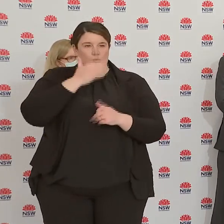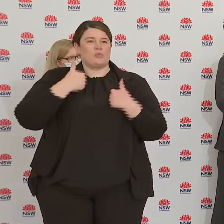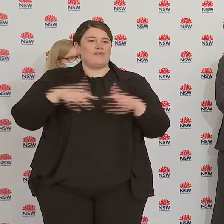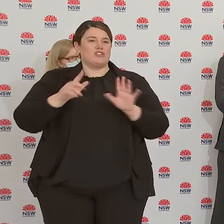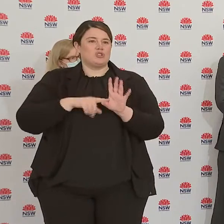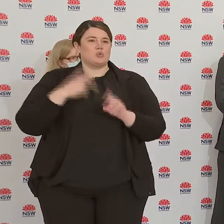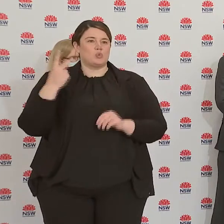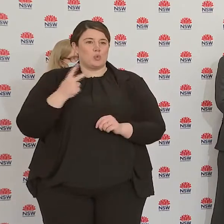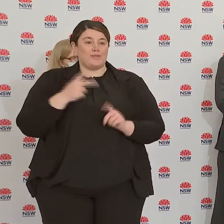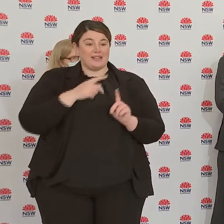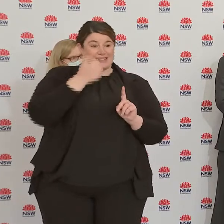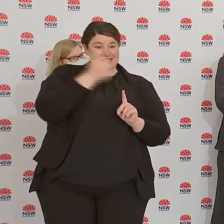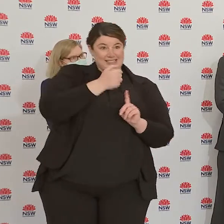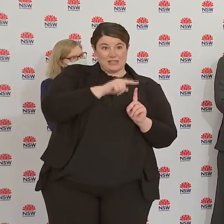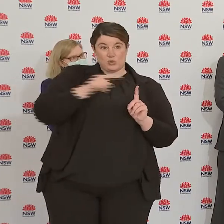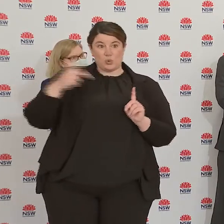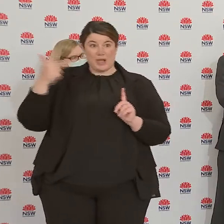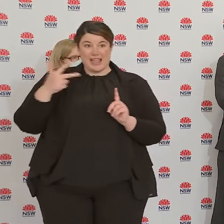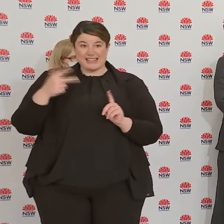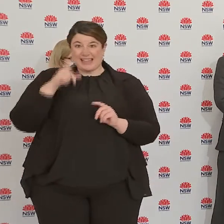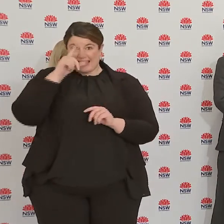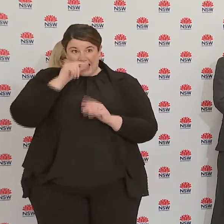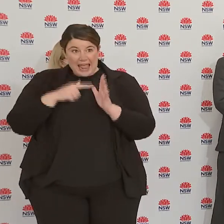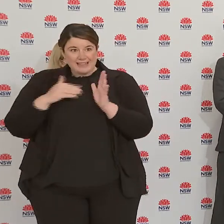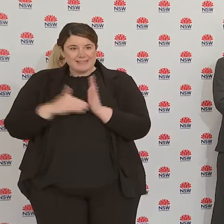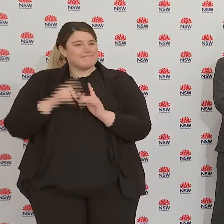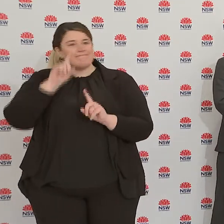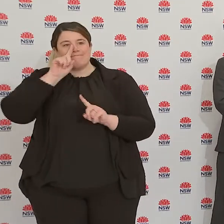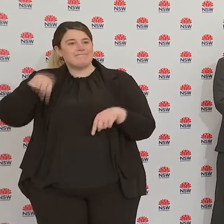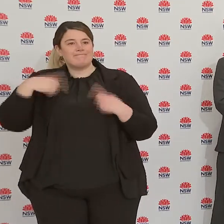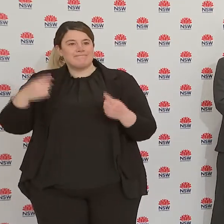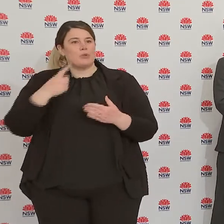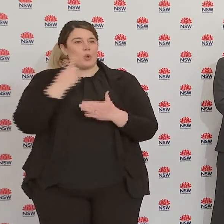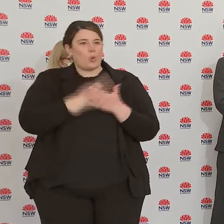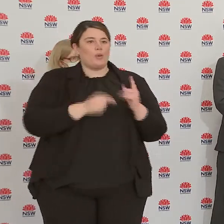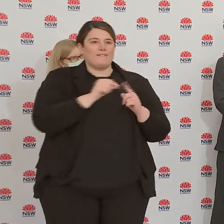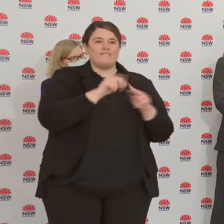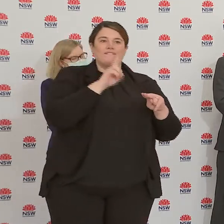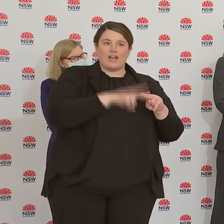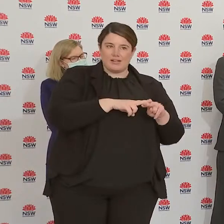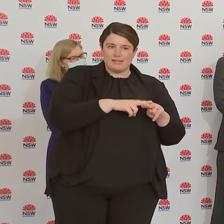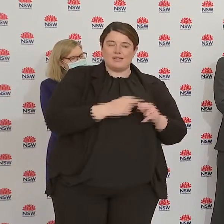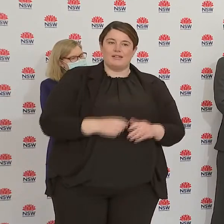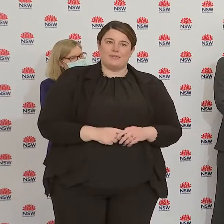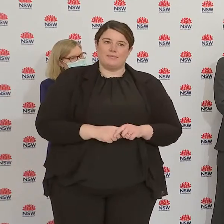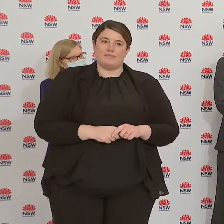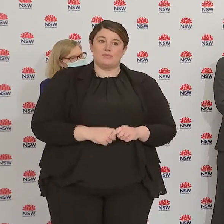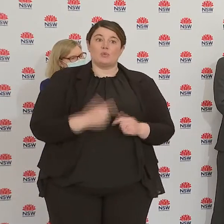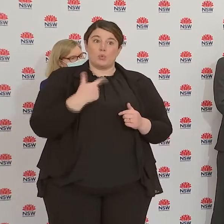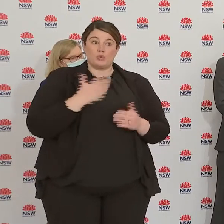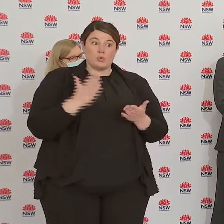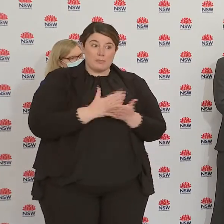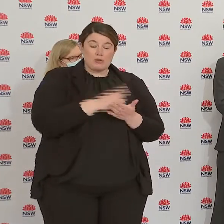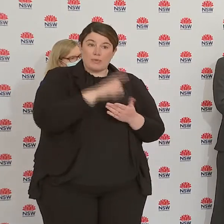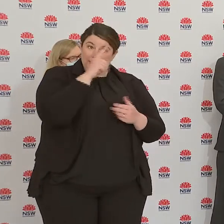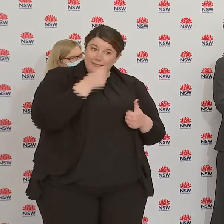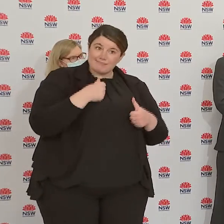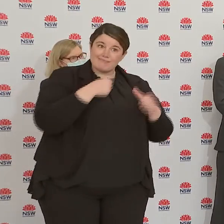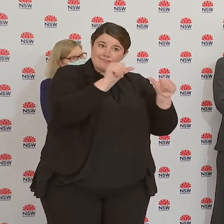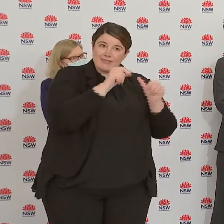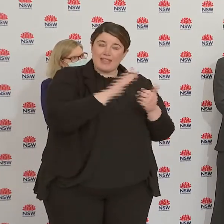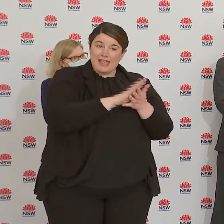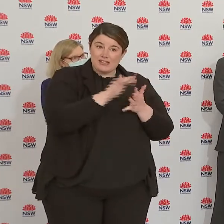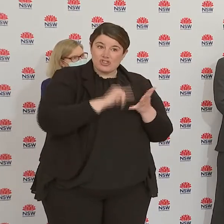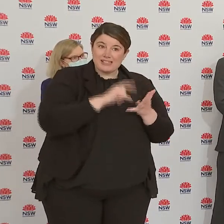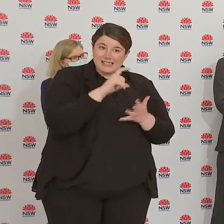to 18-year-olds, Pfizer is the only option, and we wanted to make sure not only that we're giving them that opportunity to get their HSC, and I think people understand